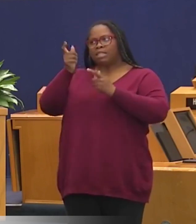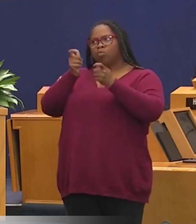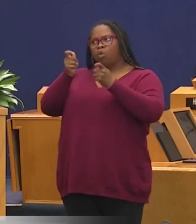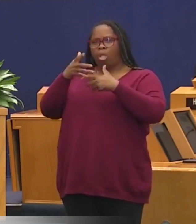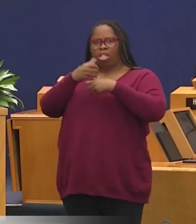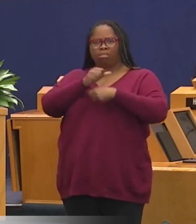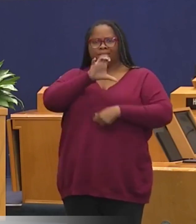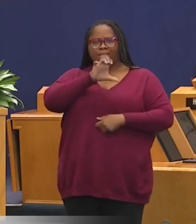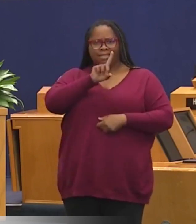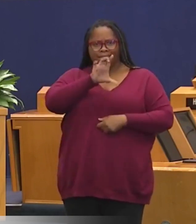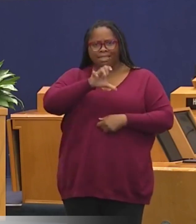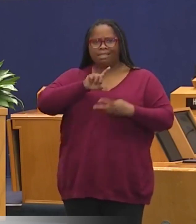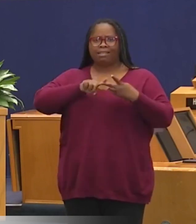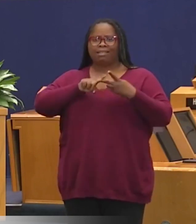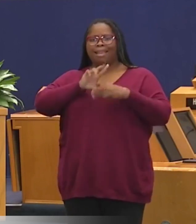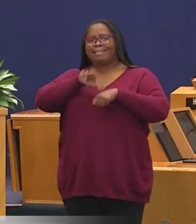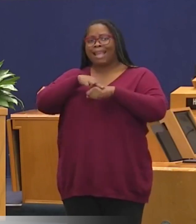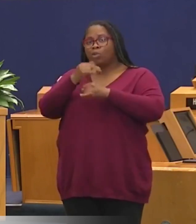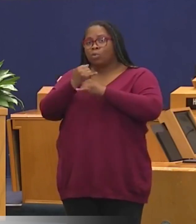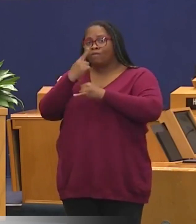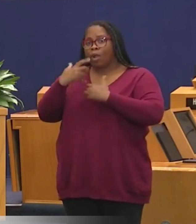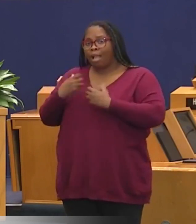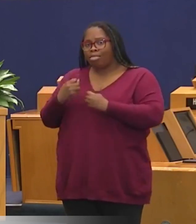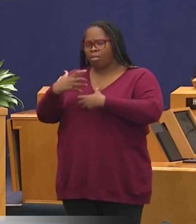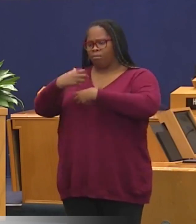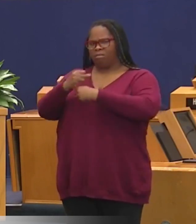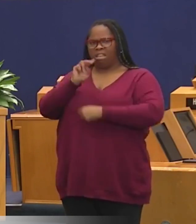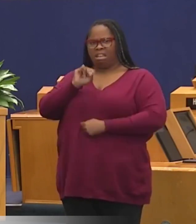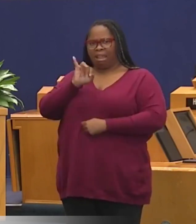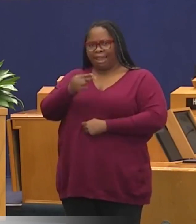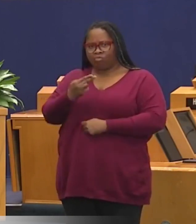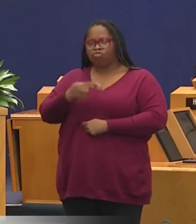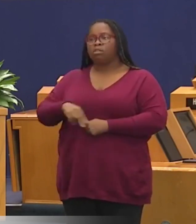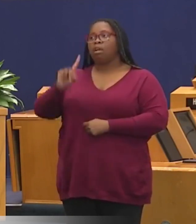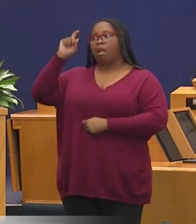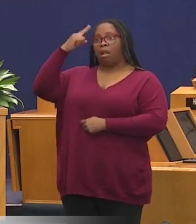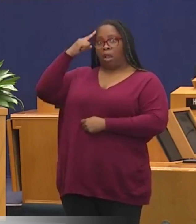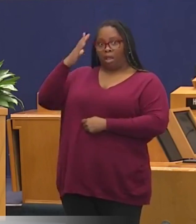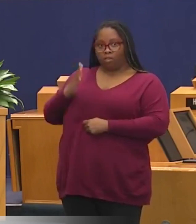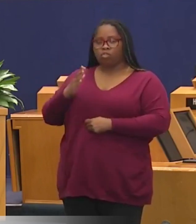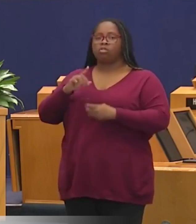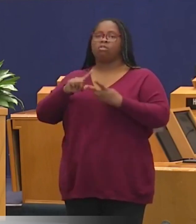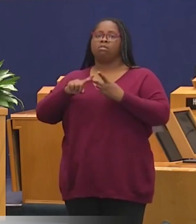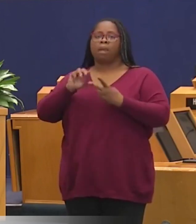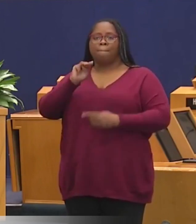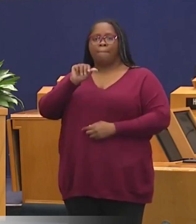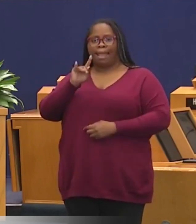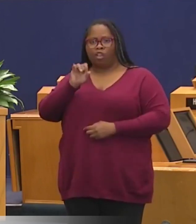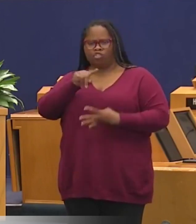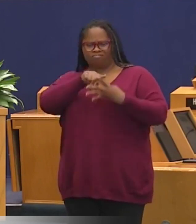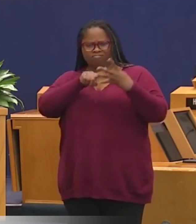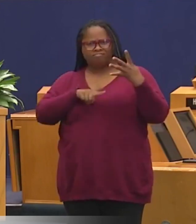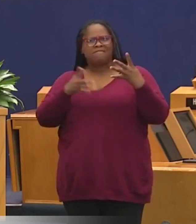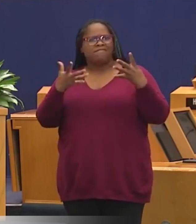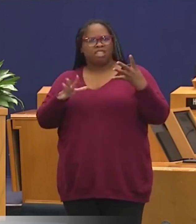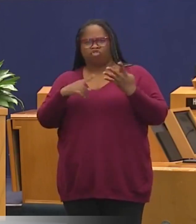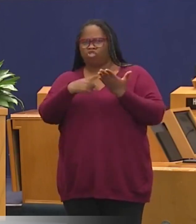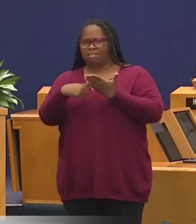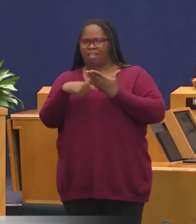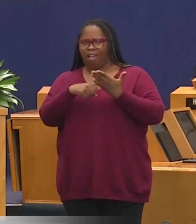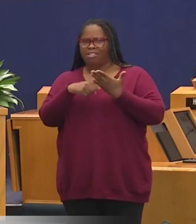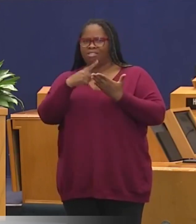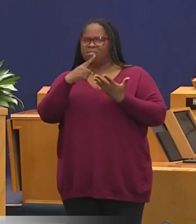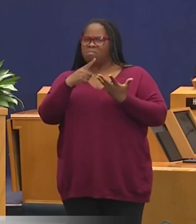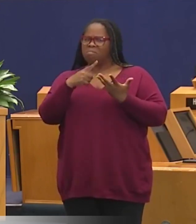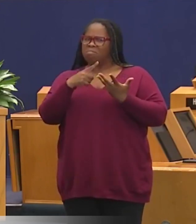Institutes for Health, the governor, and the mayor have all spoken about the possibility of us